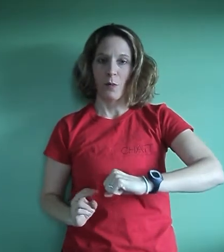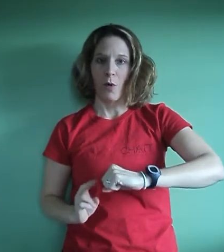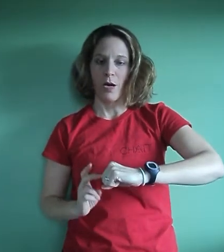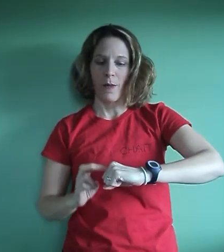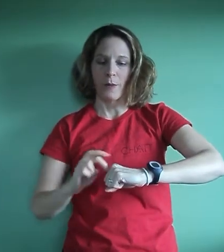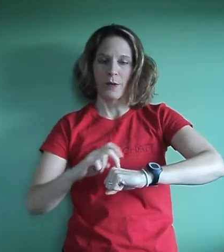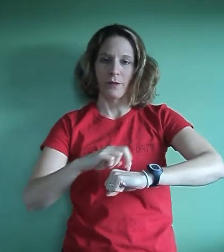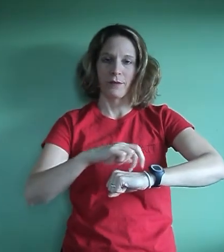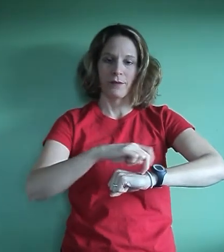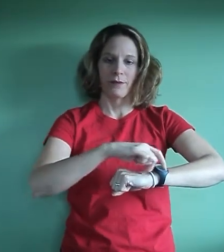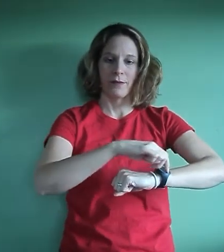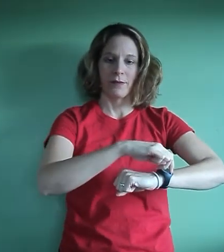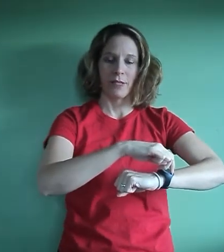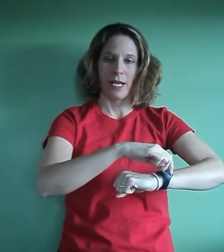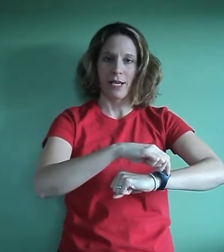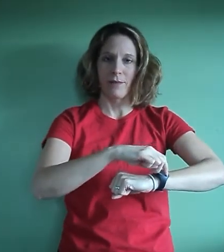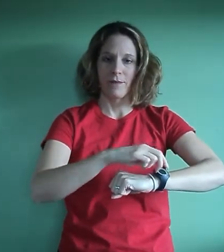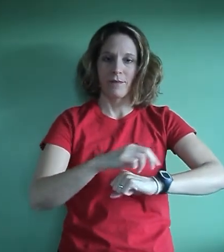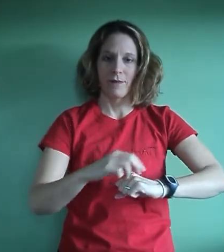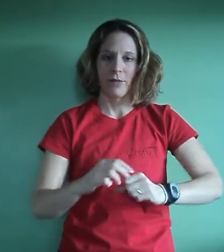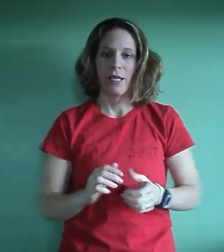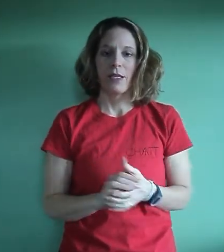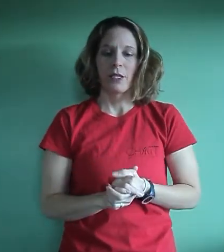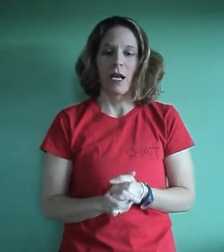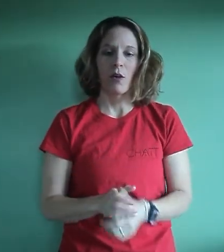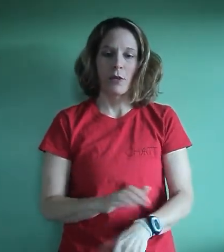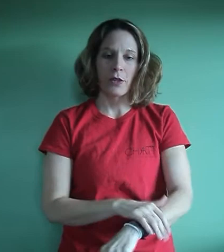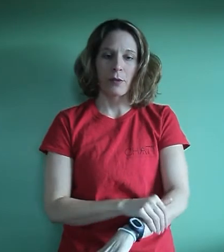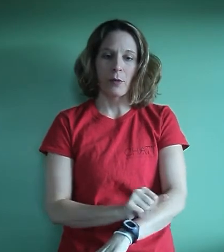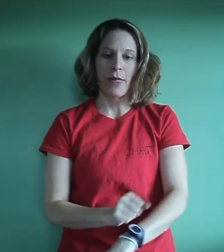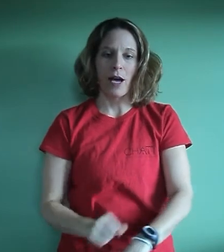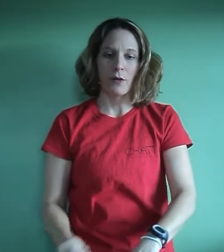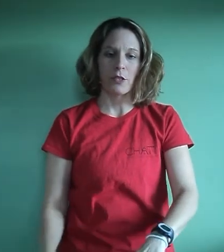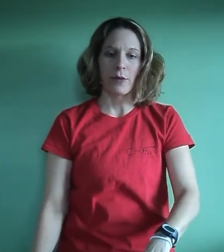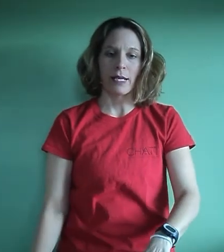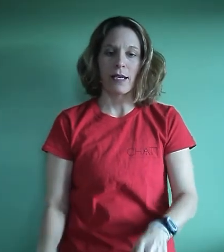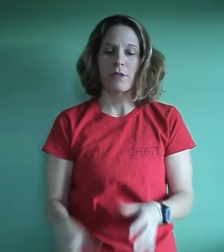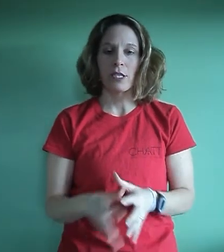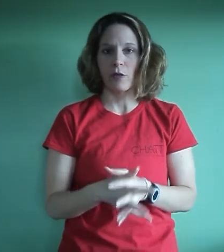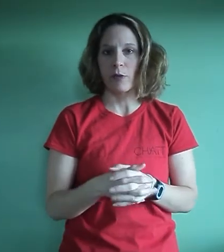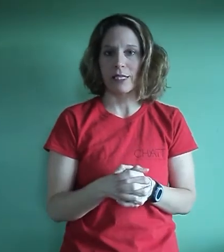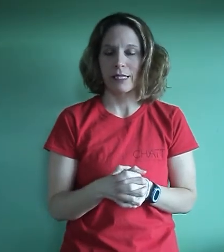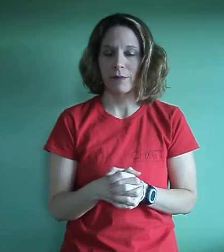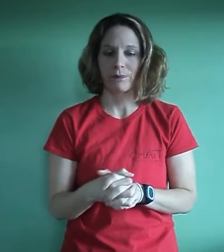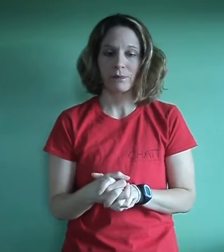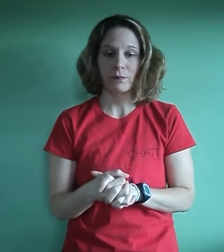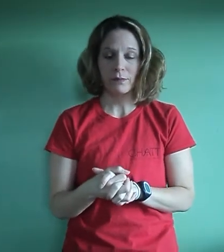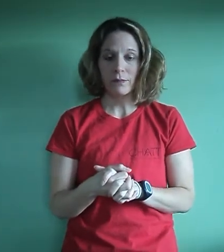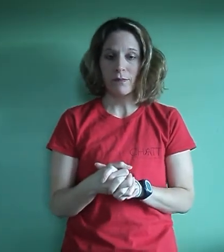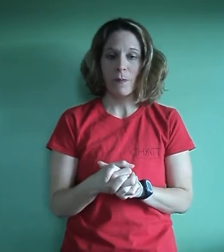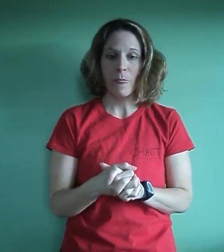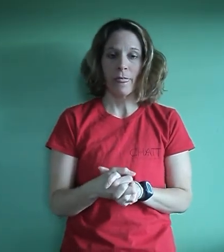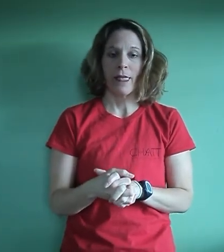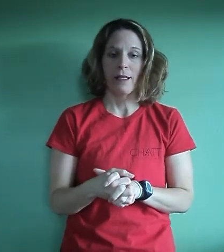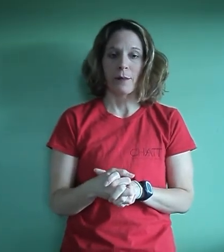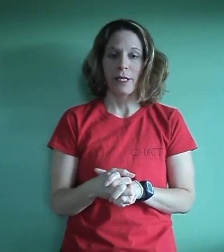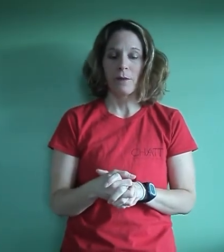walk on the moon. Okay? So now I'll run through it without doing any of the descriptions. Here we go.